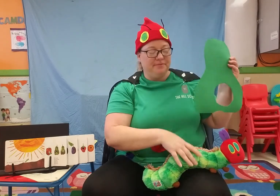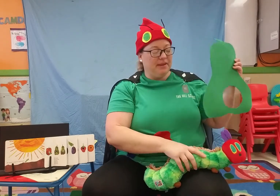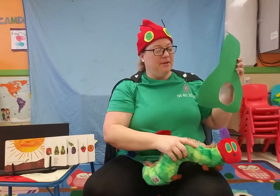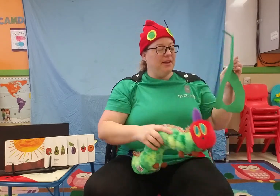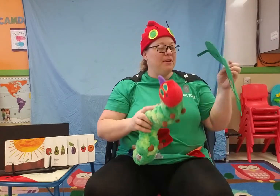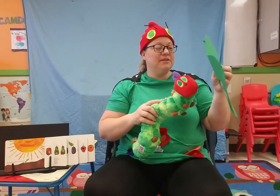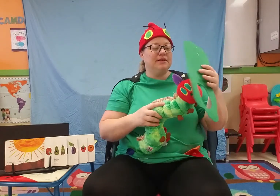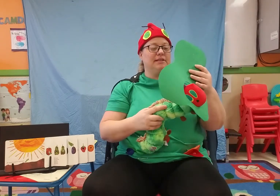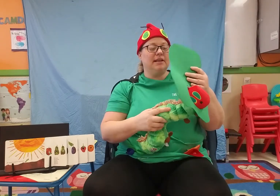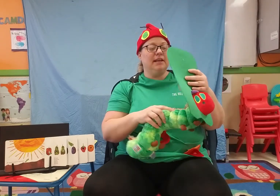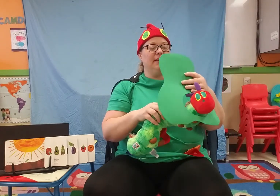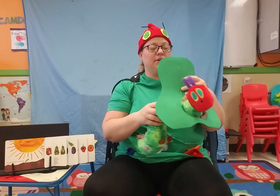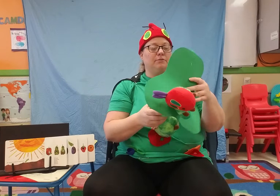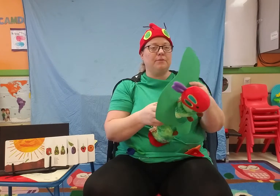Here he goes. He's gonna eat.